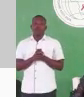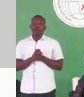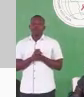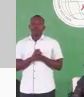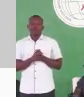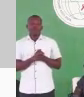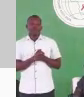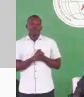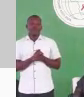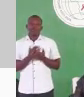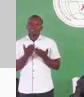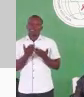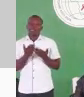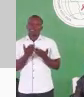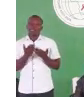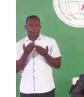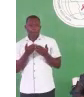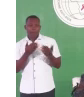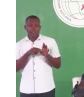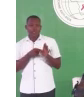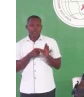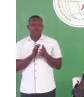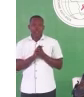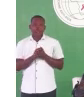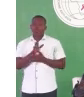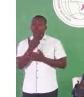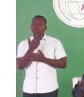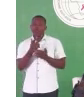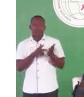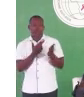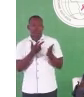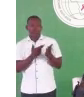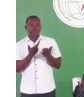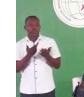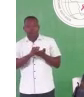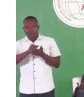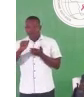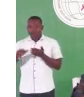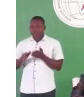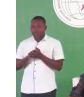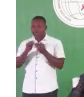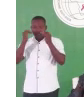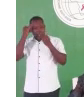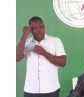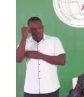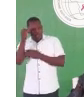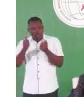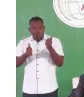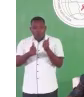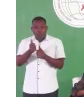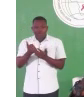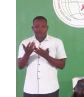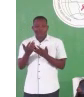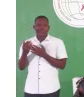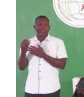And even before we start that, triple elimination is an initiative which we have been pushing for a while,